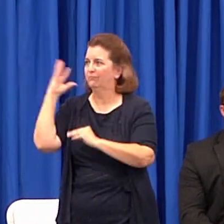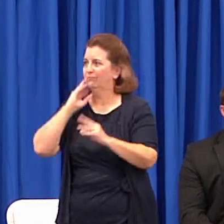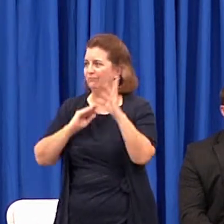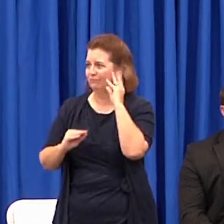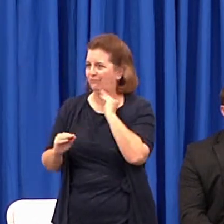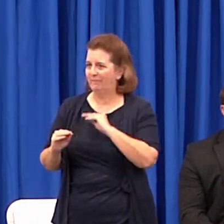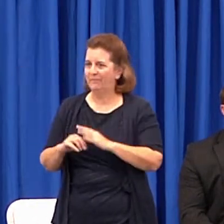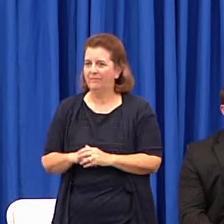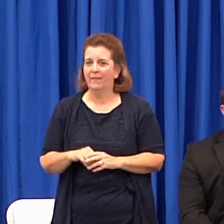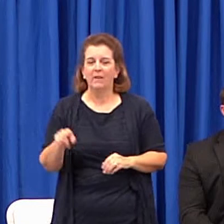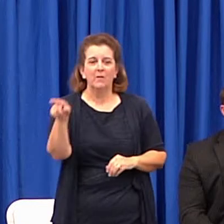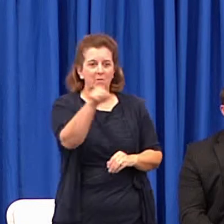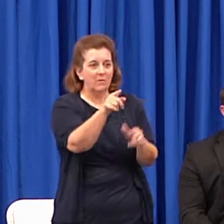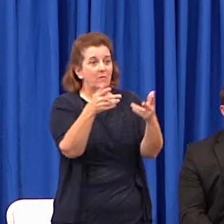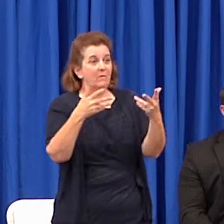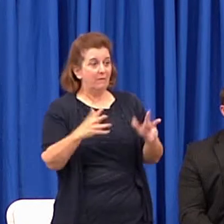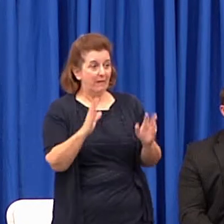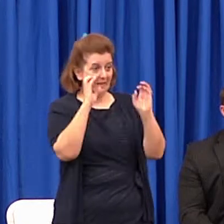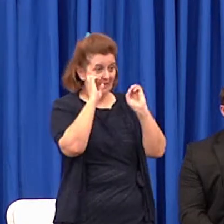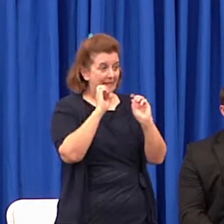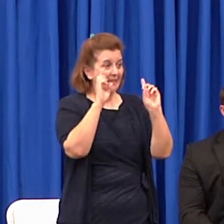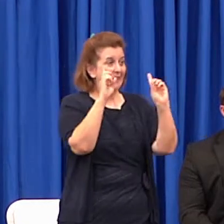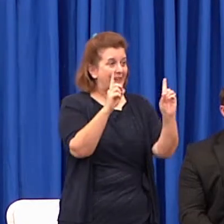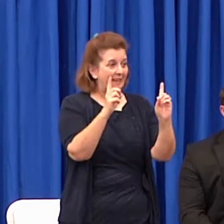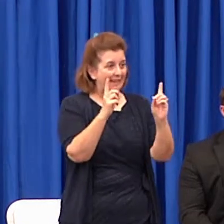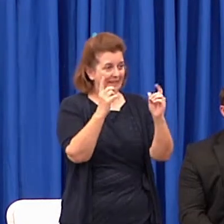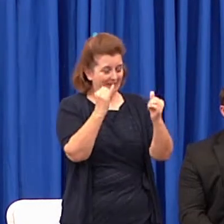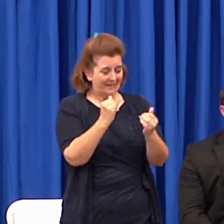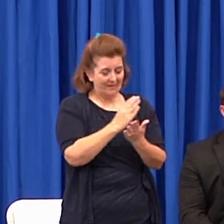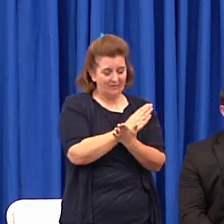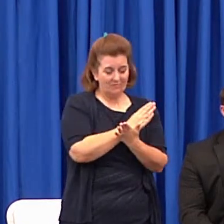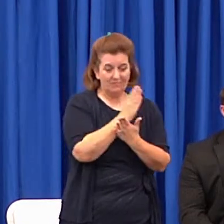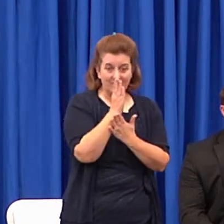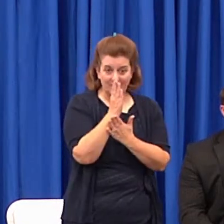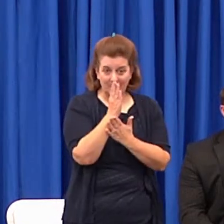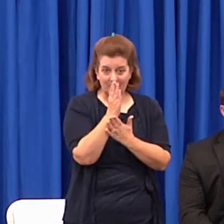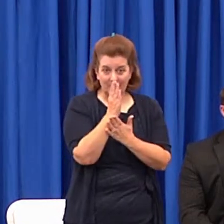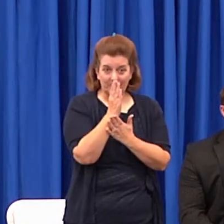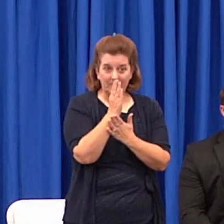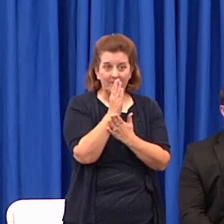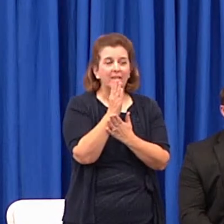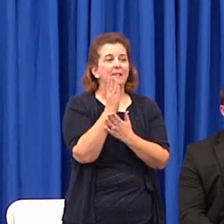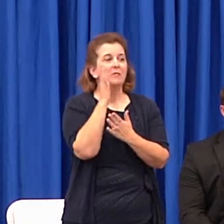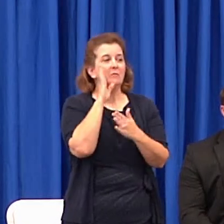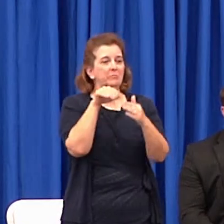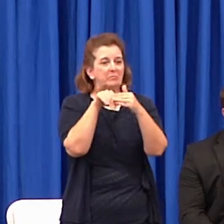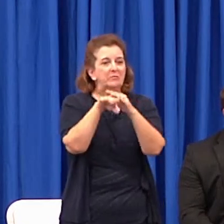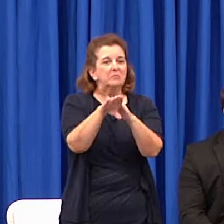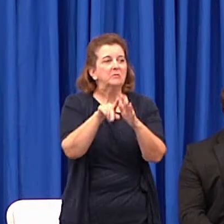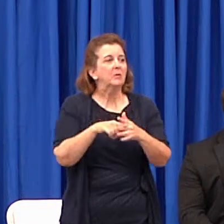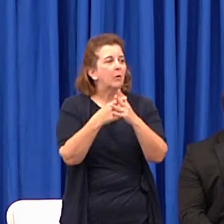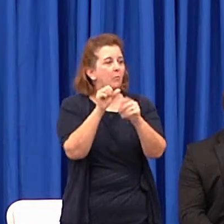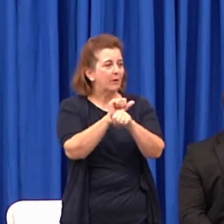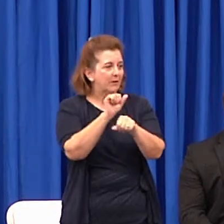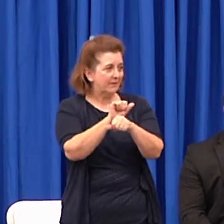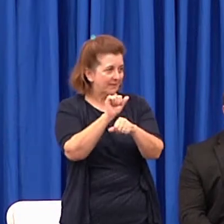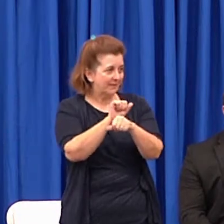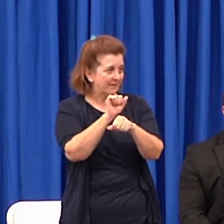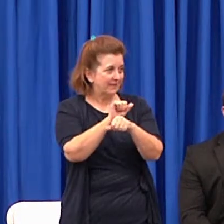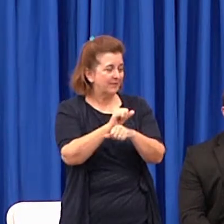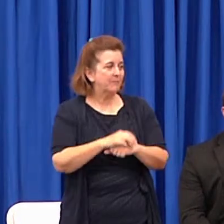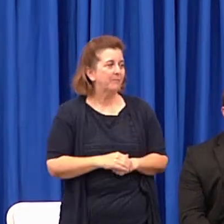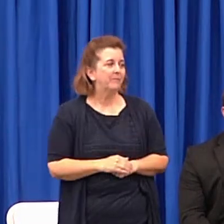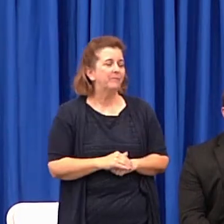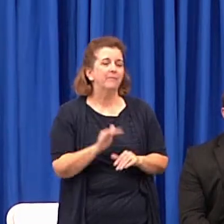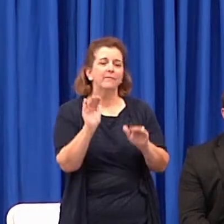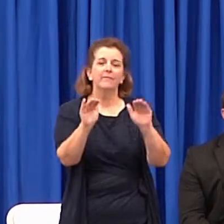Students, you've completed your education, or at least this part of your education, and soon you'll enter the workforce. I want to remind